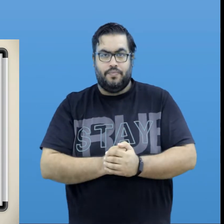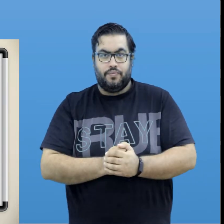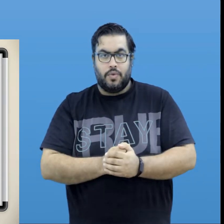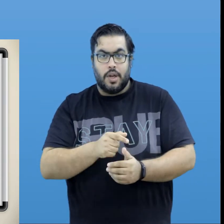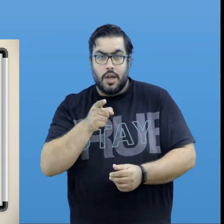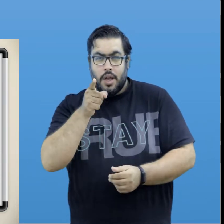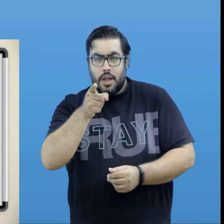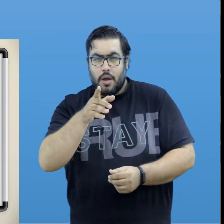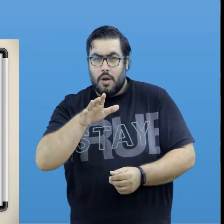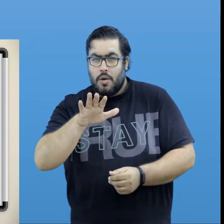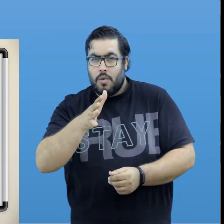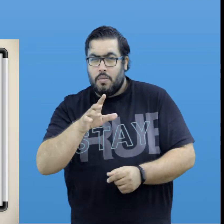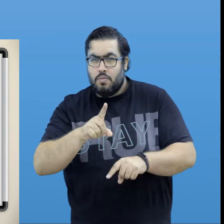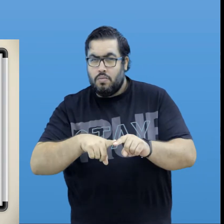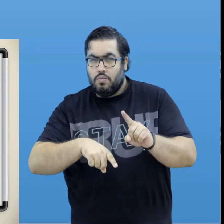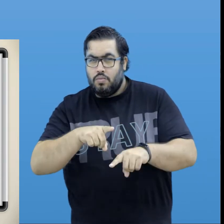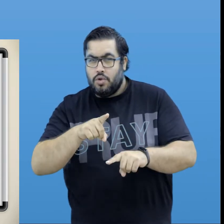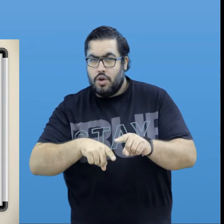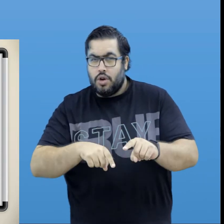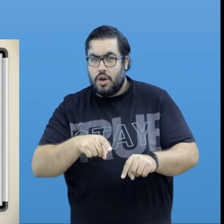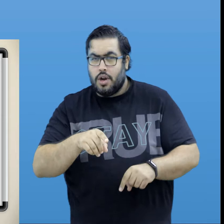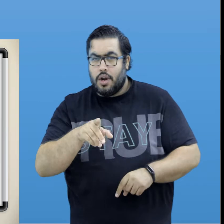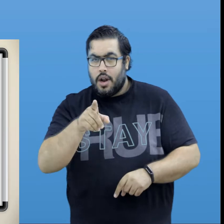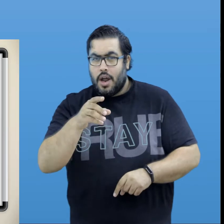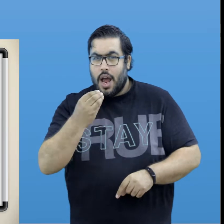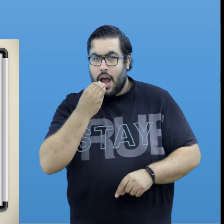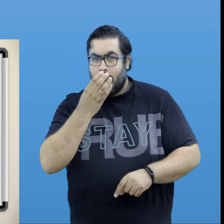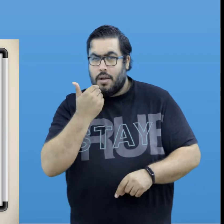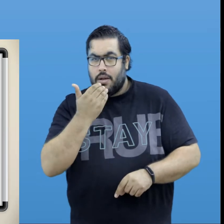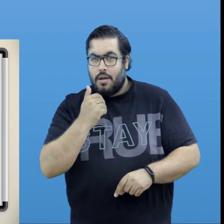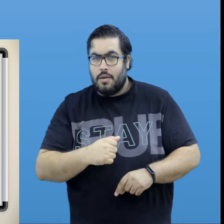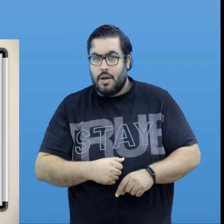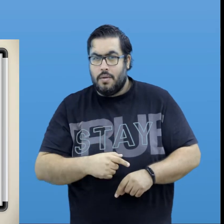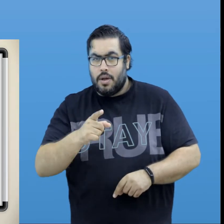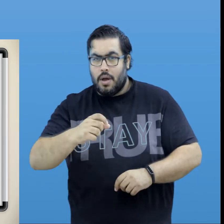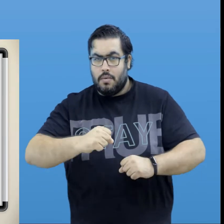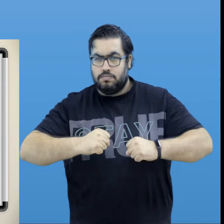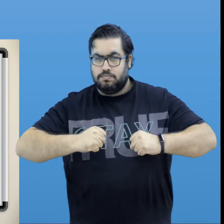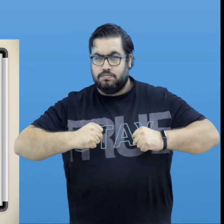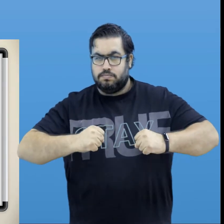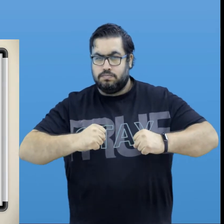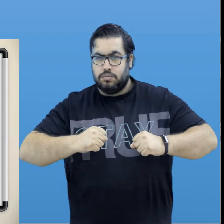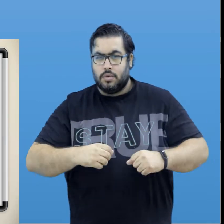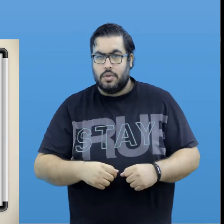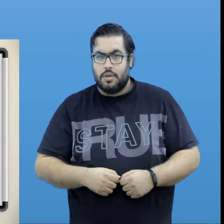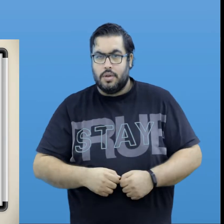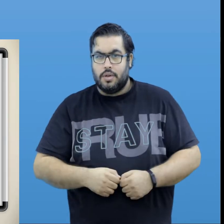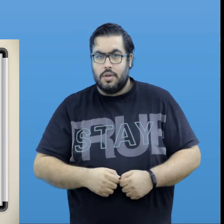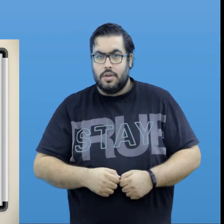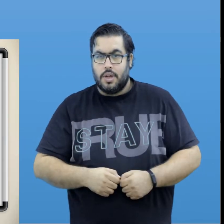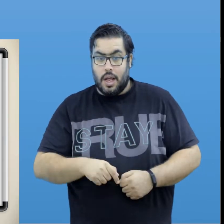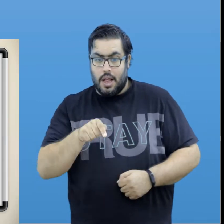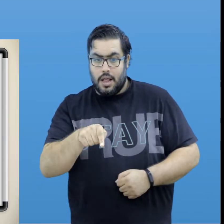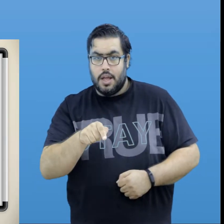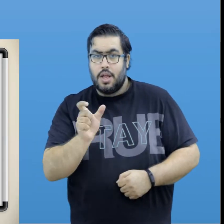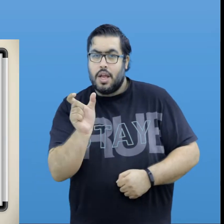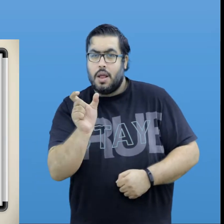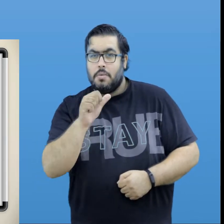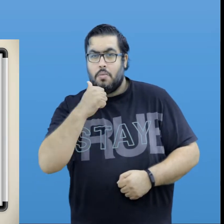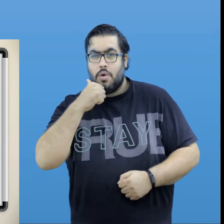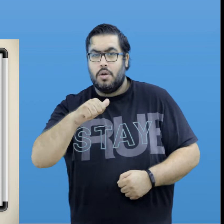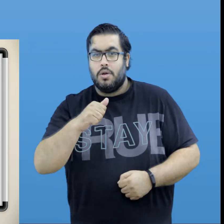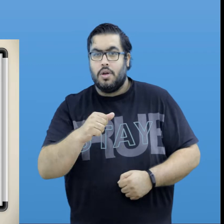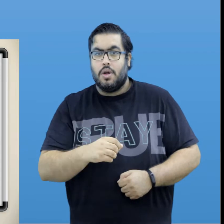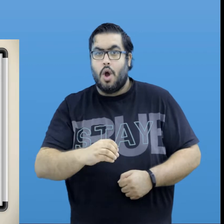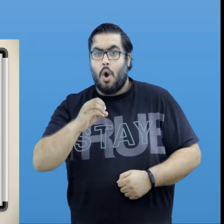paraphrase? You can shorten some ideas. If there are long ideas, make them shorter. You can change the vocabulary from one